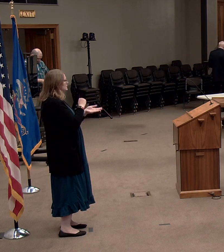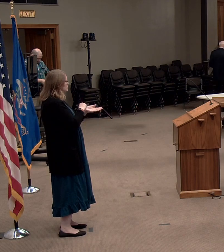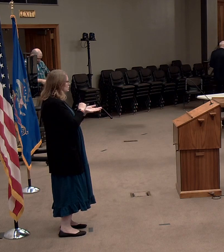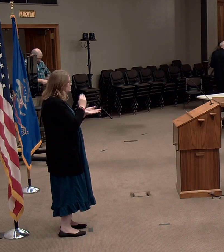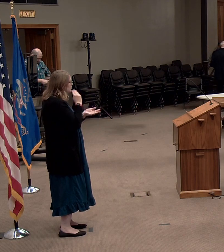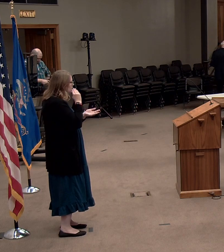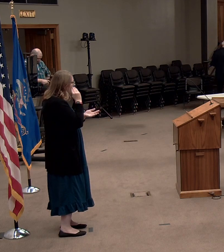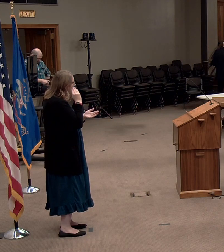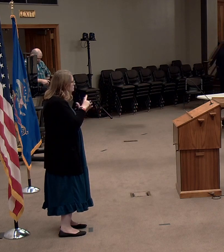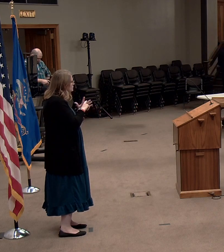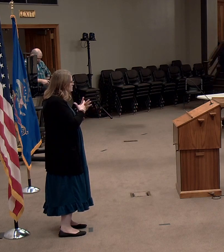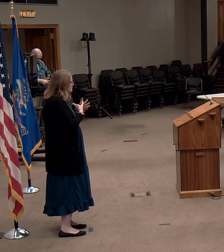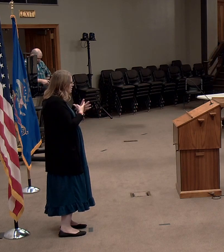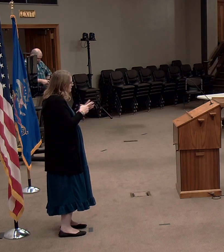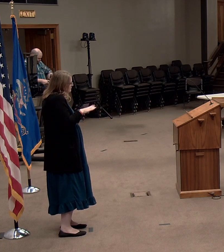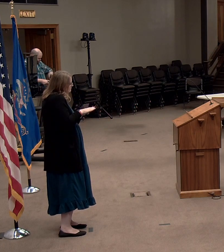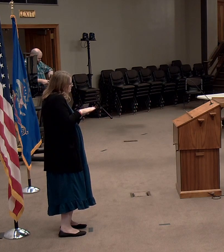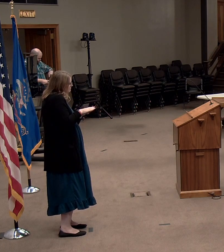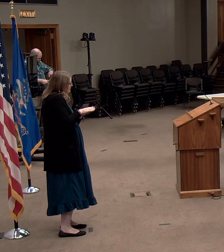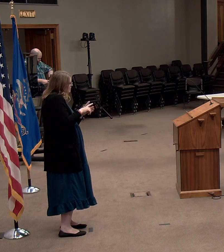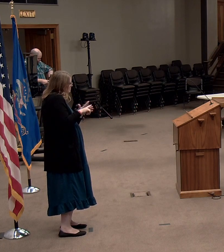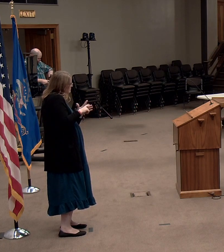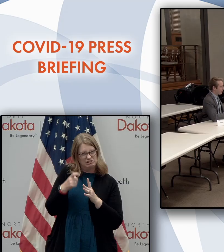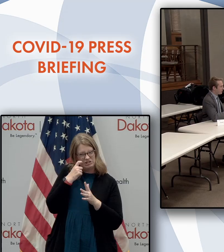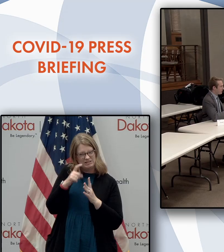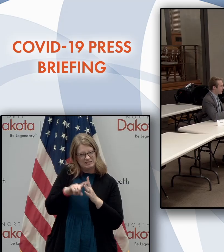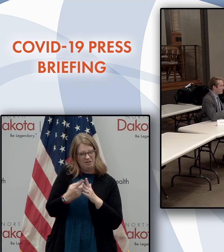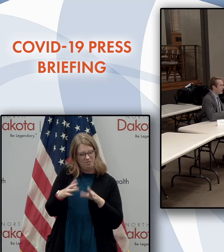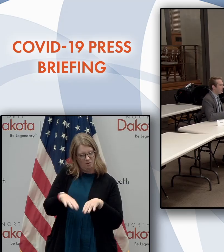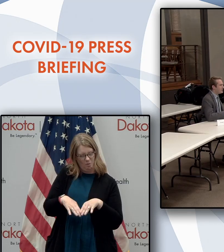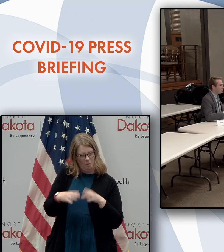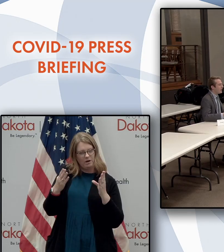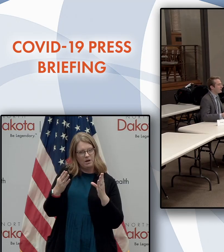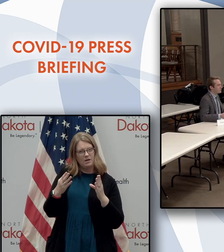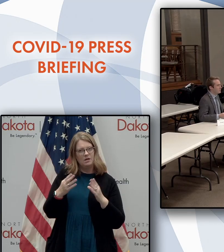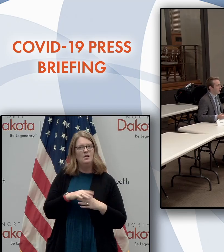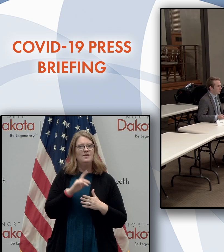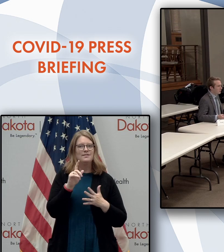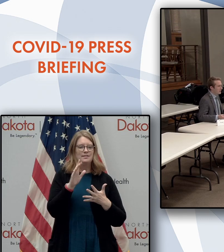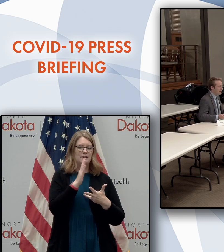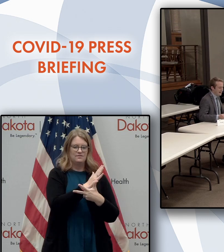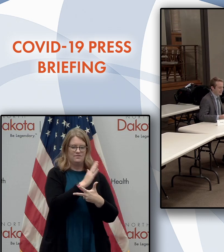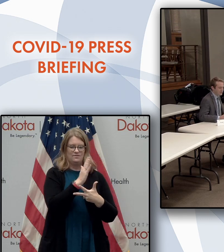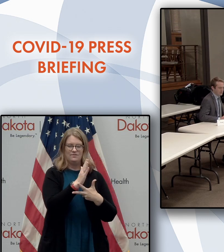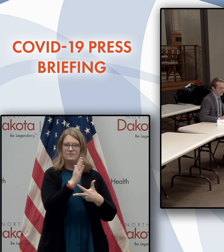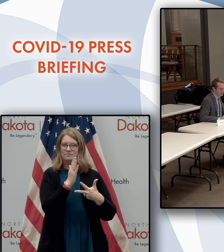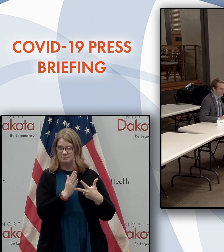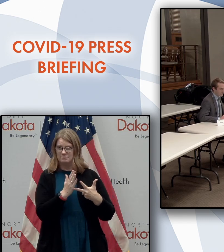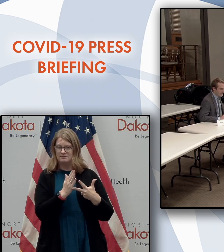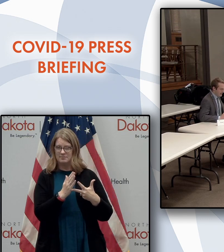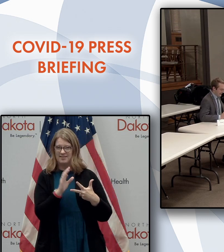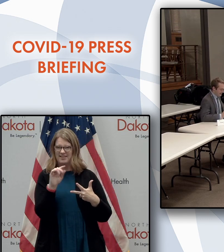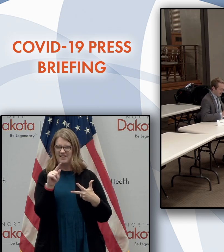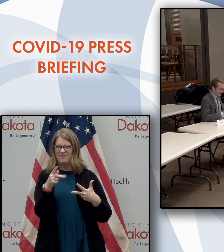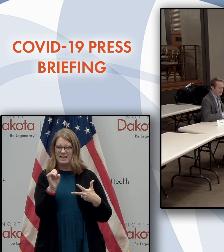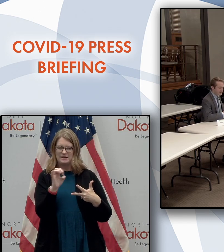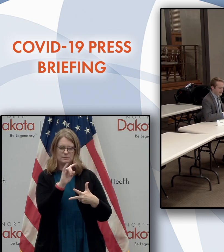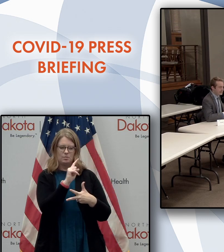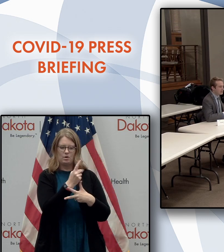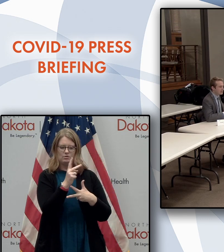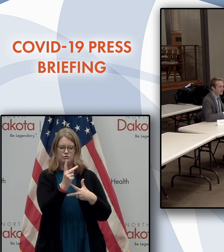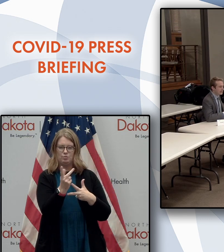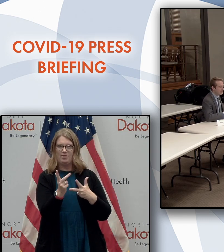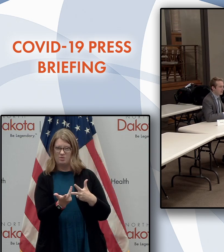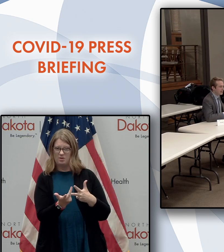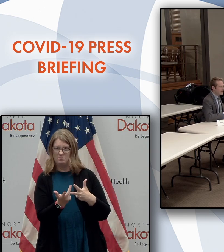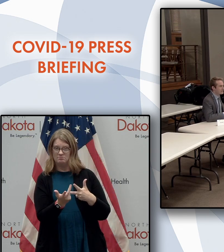starting to restart their reopening operations, there were the phase 1, 2, and 3 policy in place. Is that